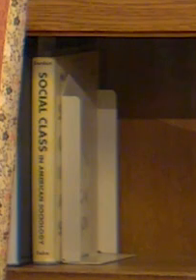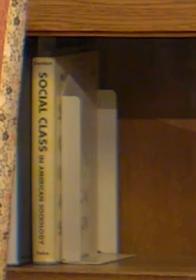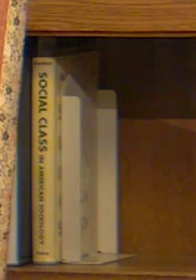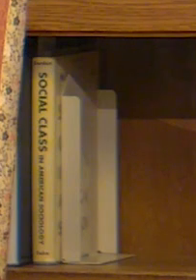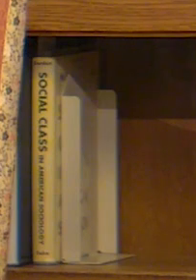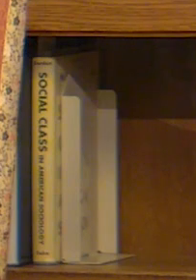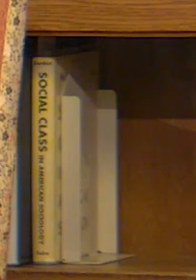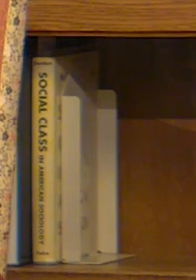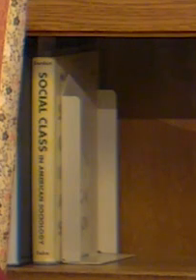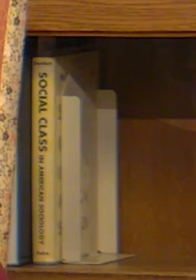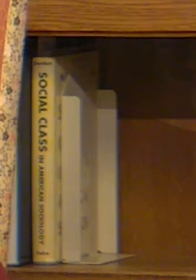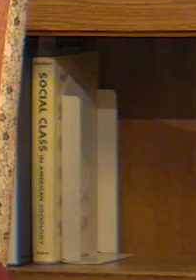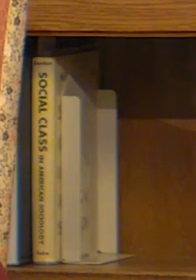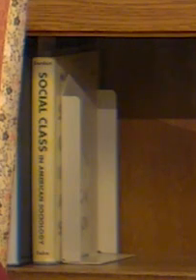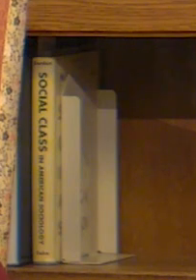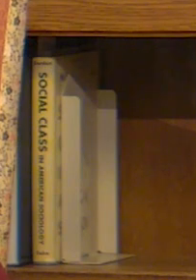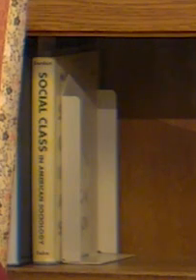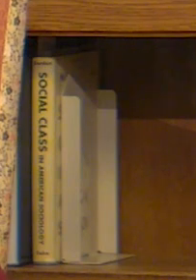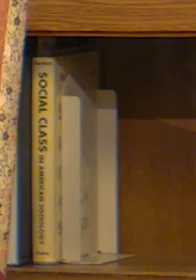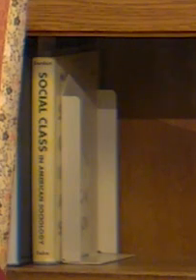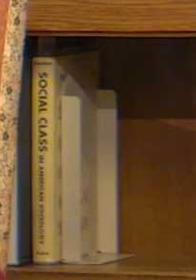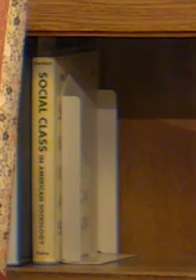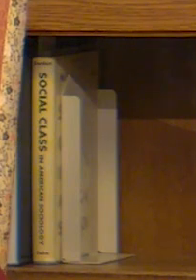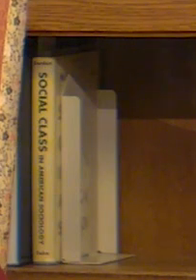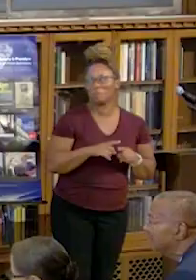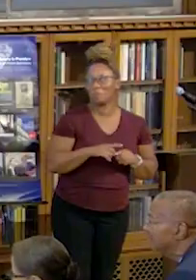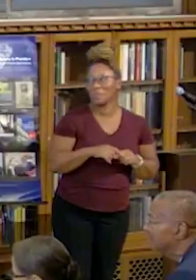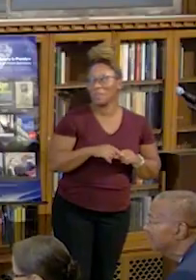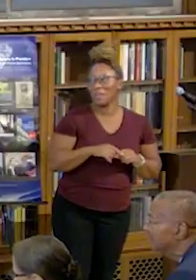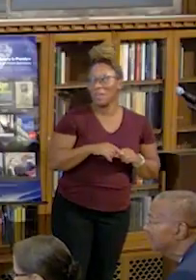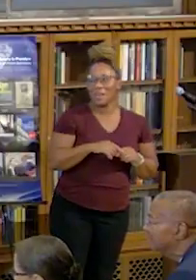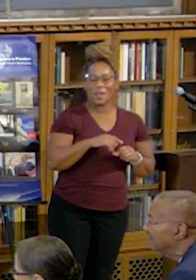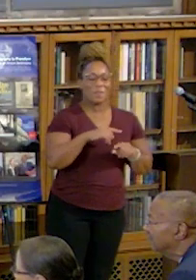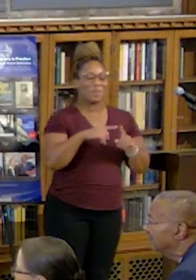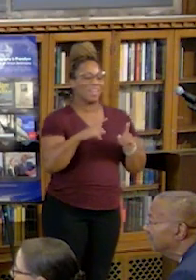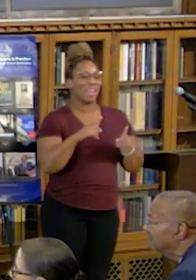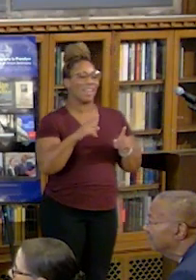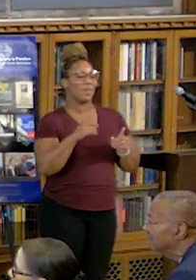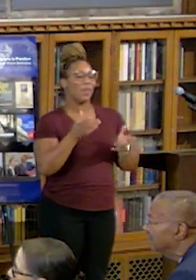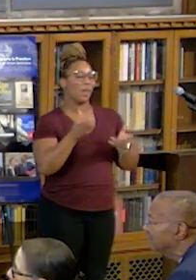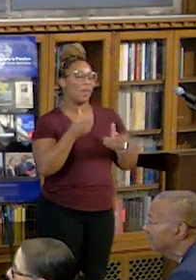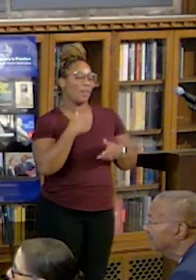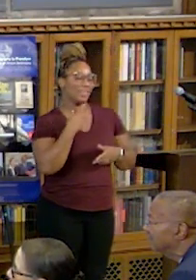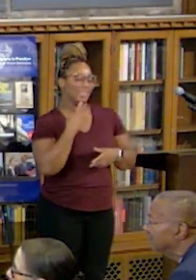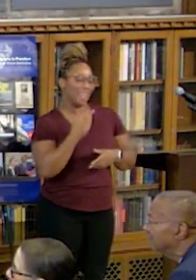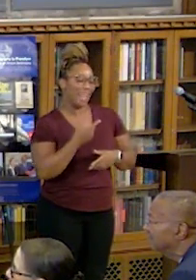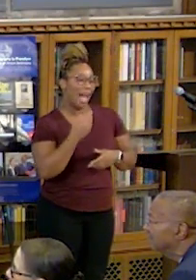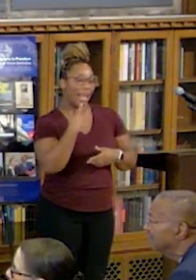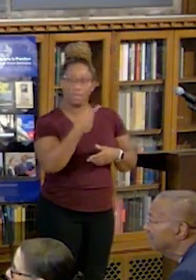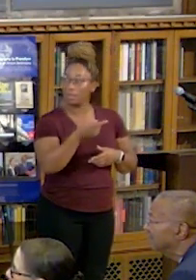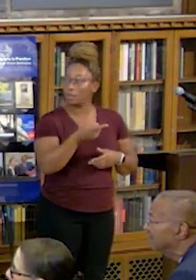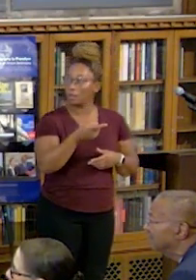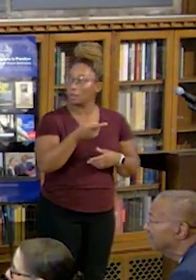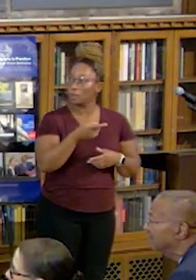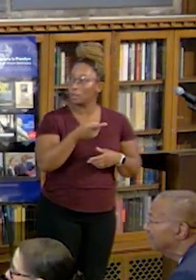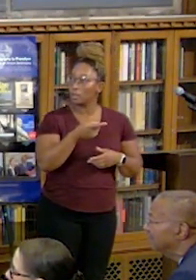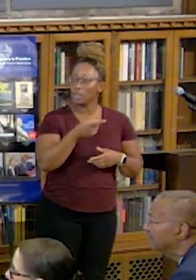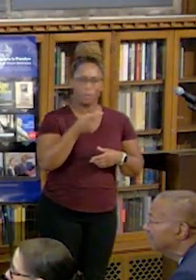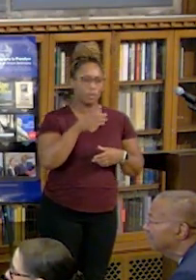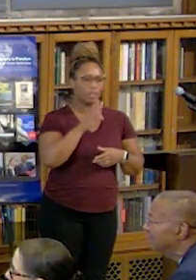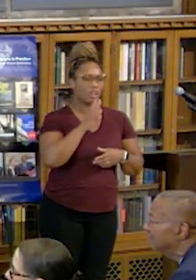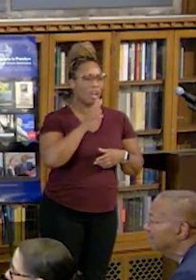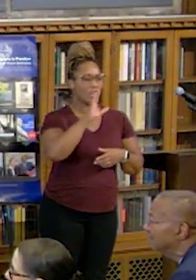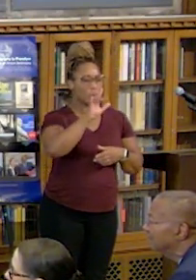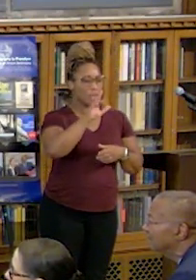did a very bad job but not an administrator but what I'd like to say I I told you only to speak in